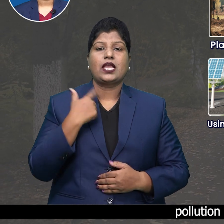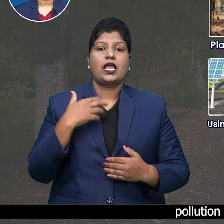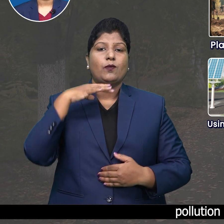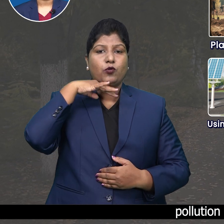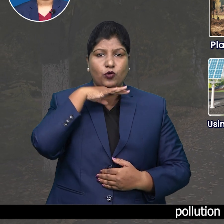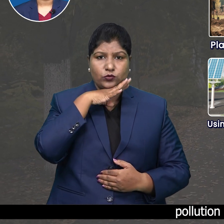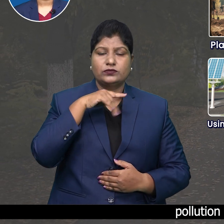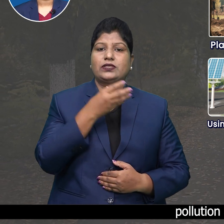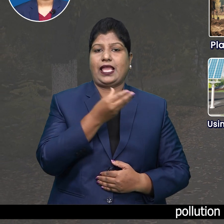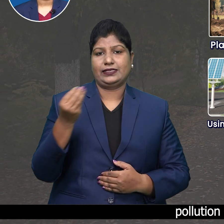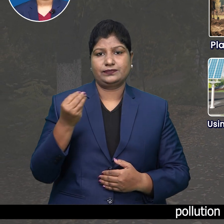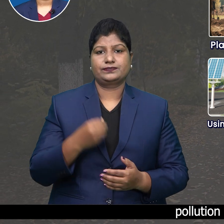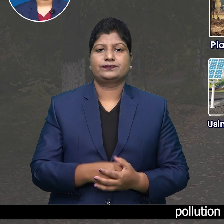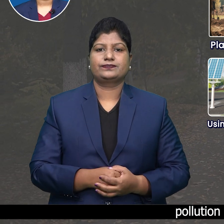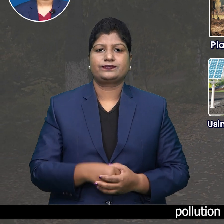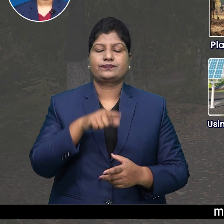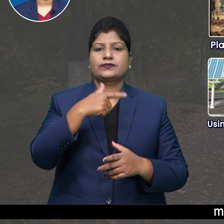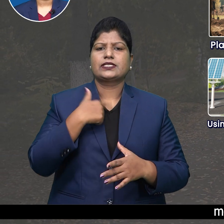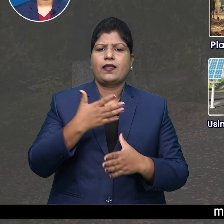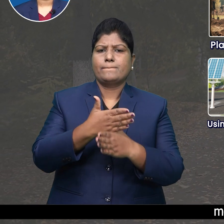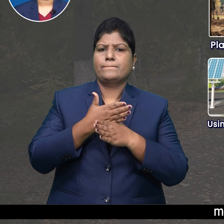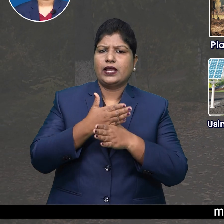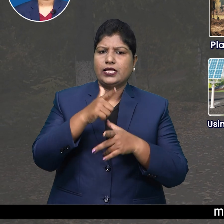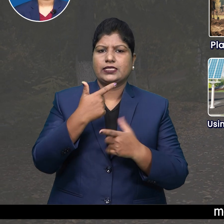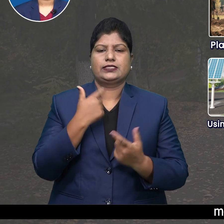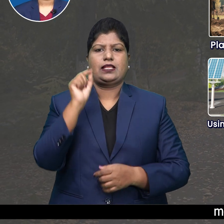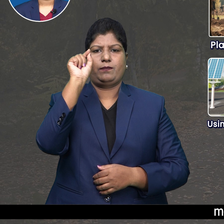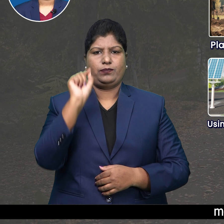pollution and preventive measures.